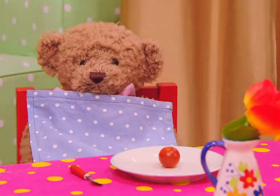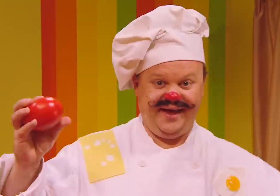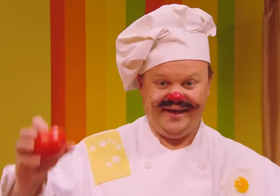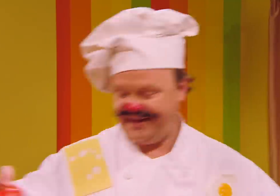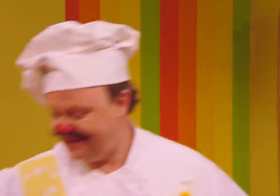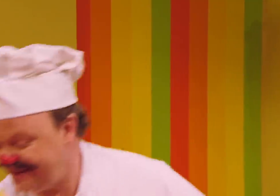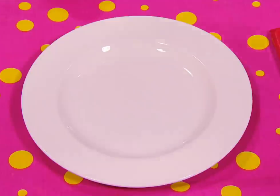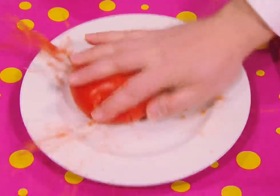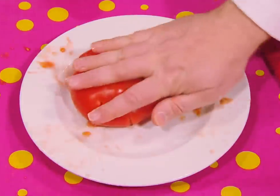Be careful!